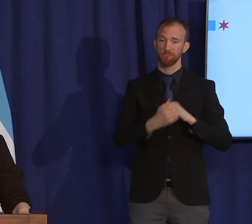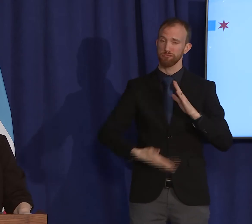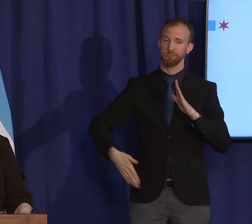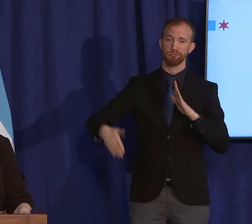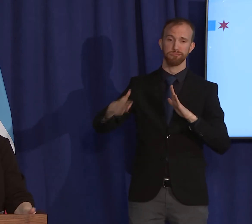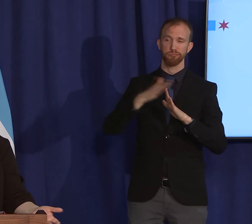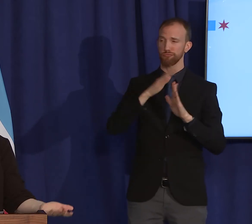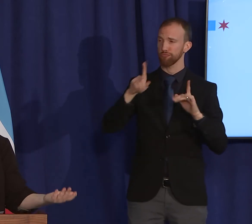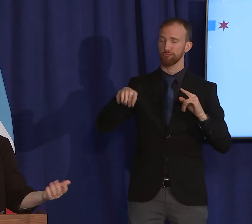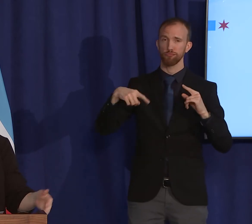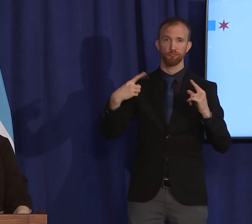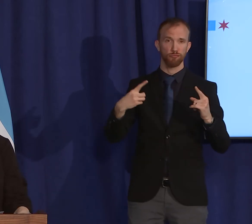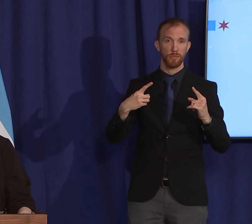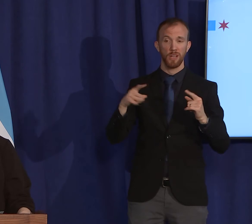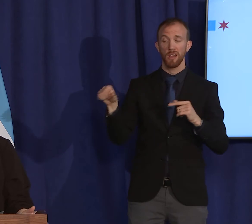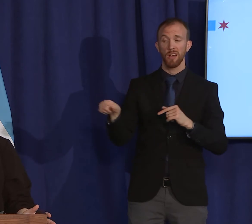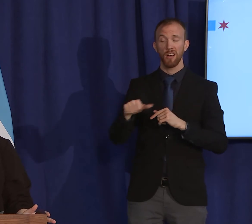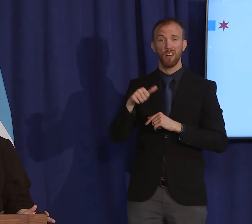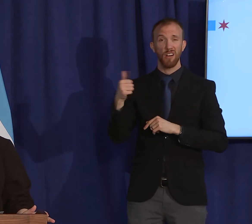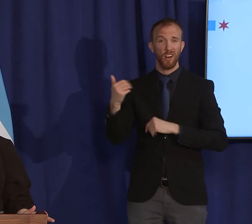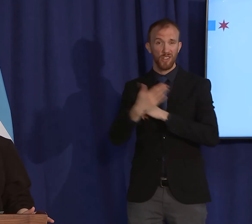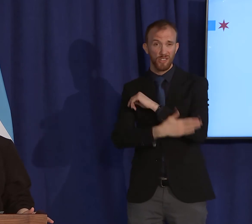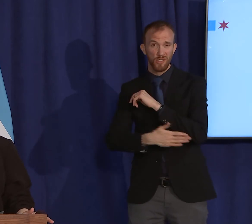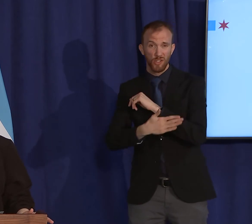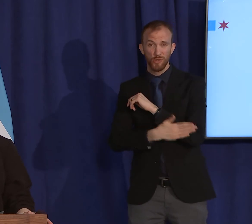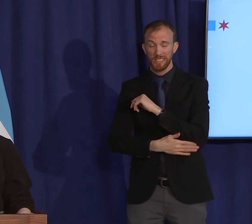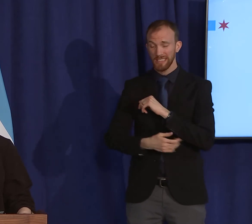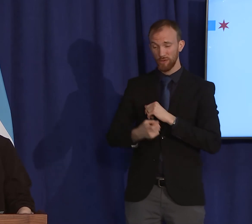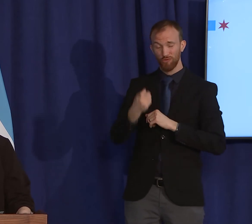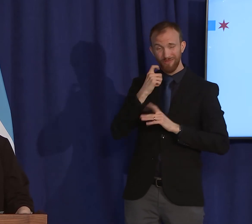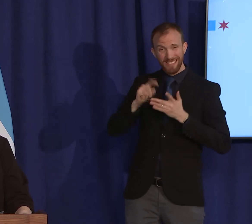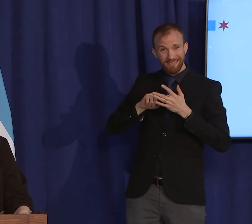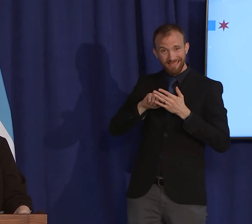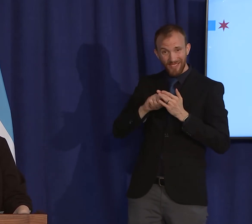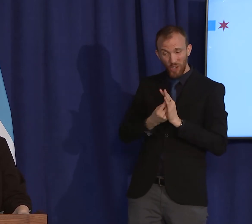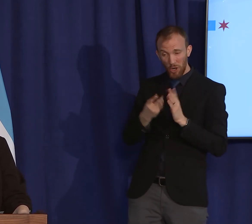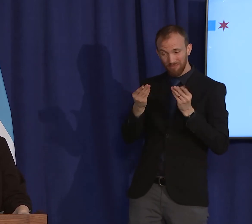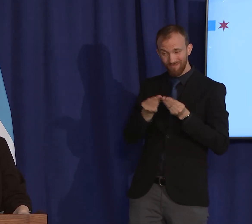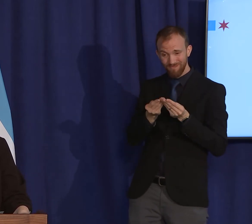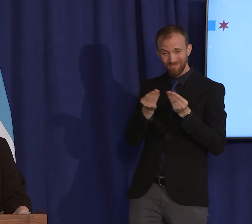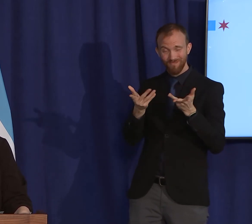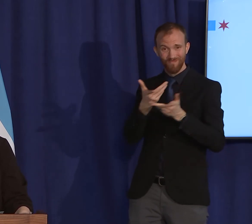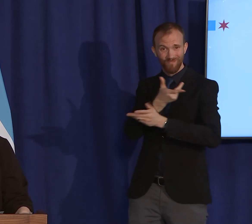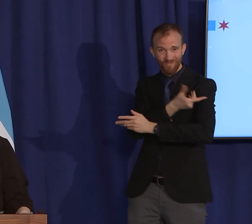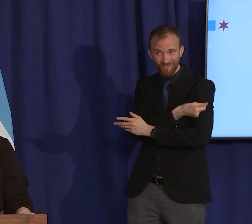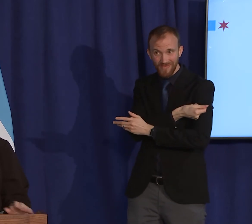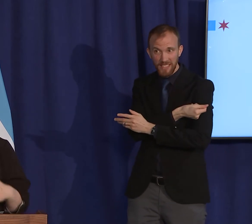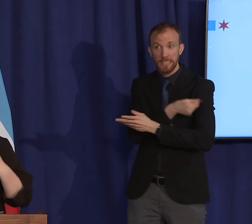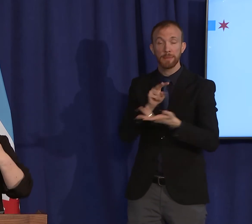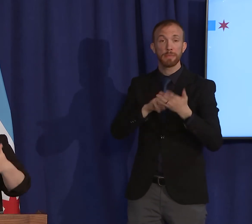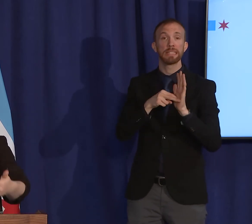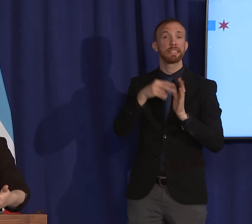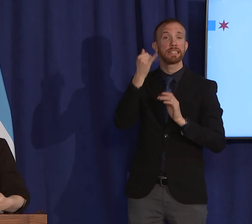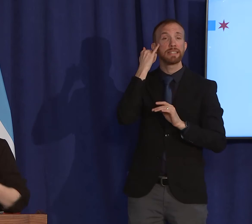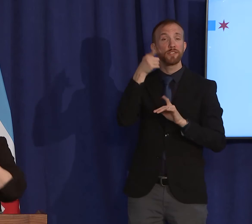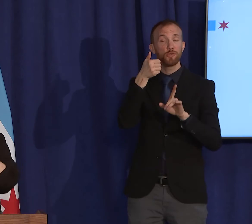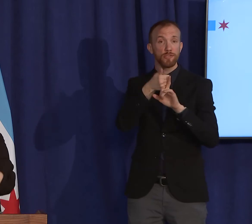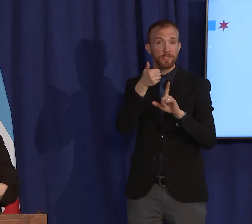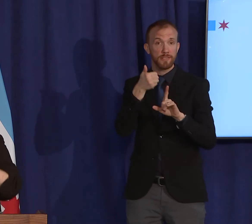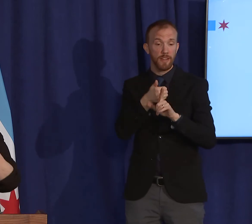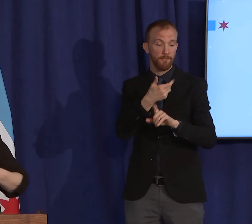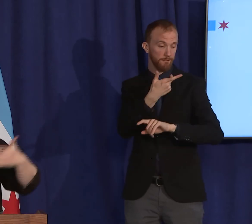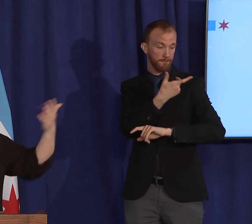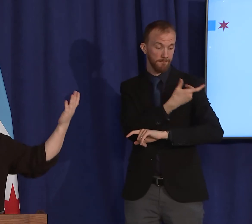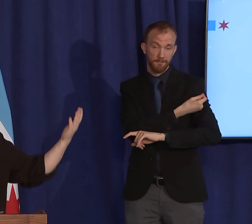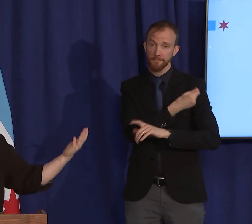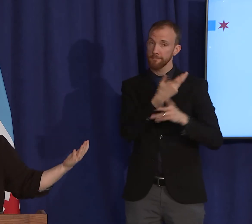lower income countries, there are countries that are just now starting to vaccinate. And so even somebody who's vaccinated, we want, if you're